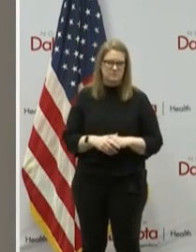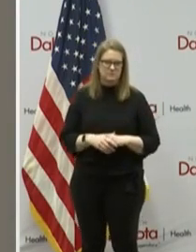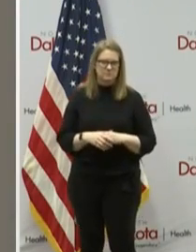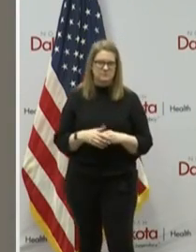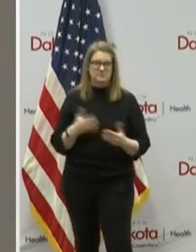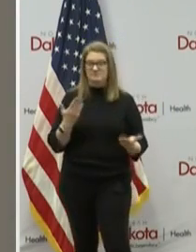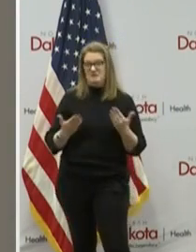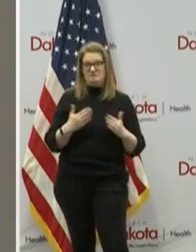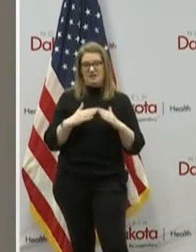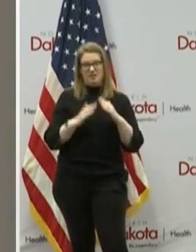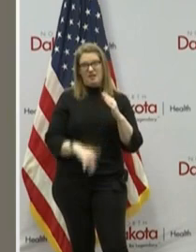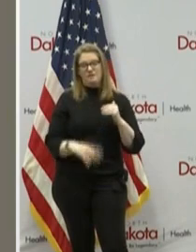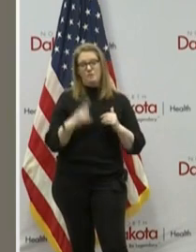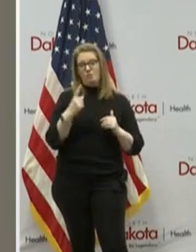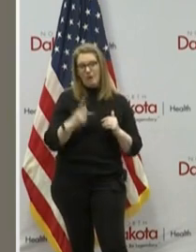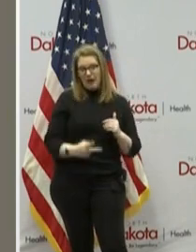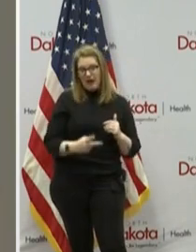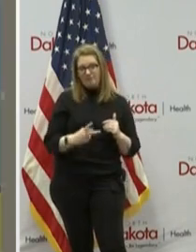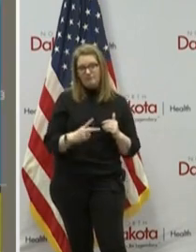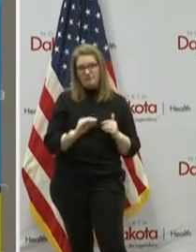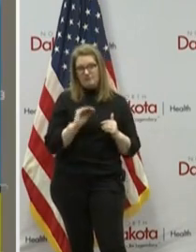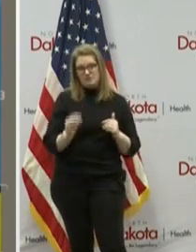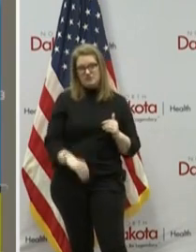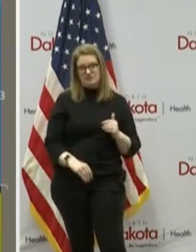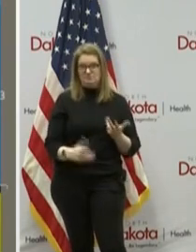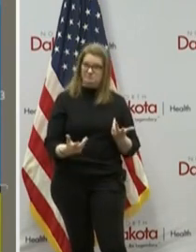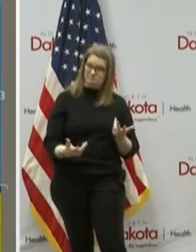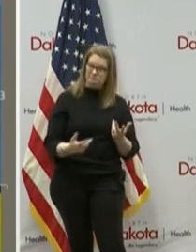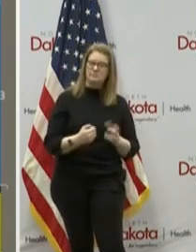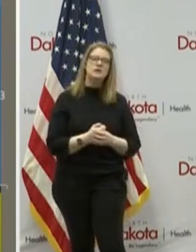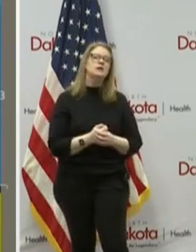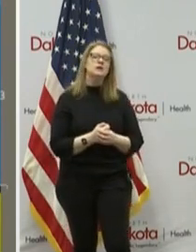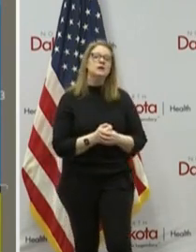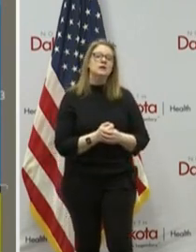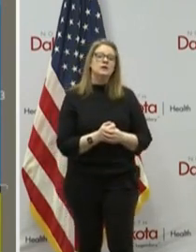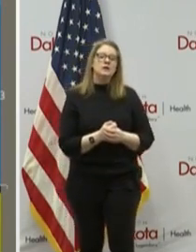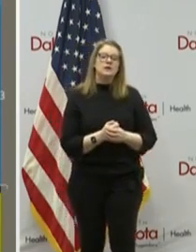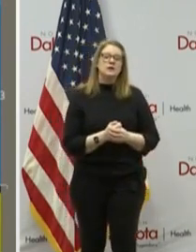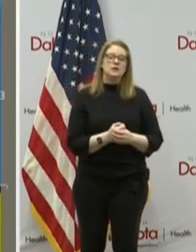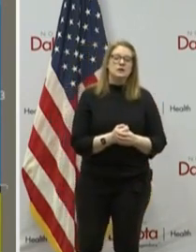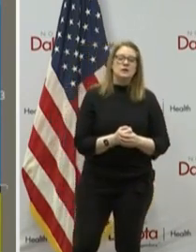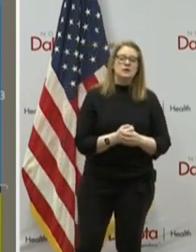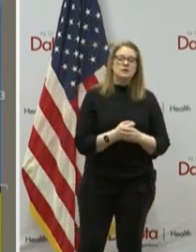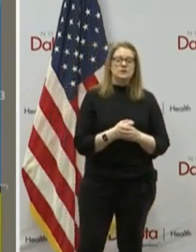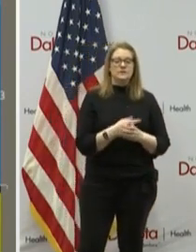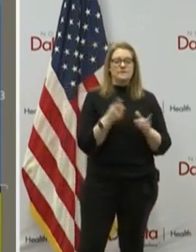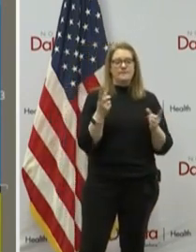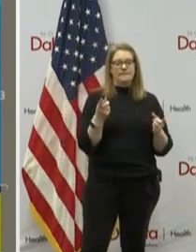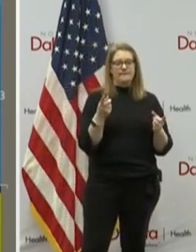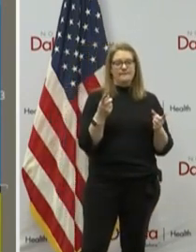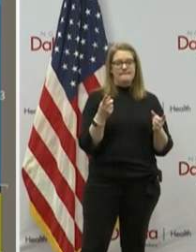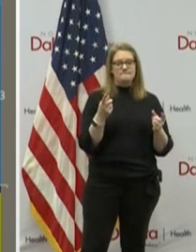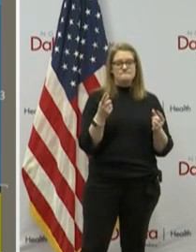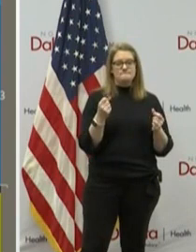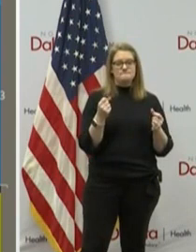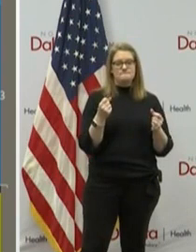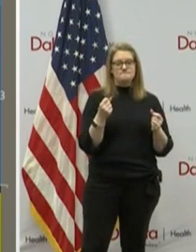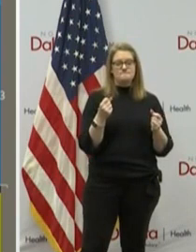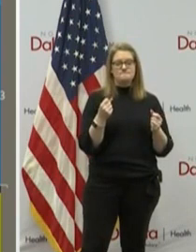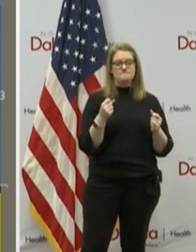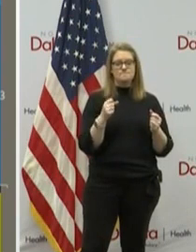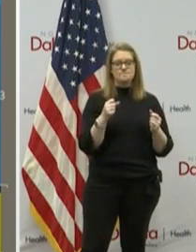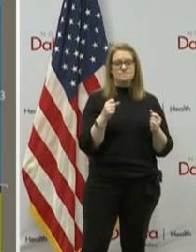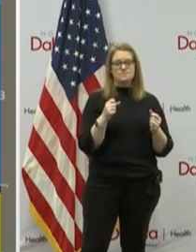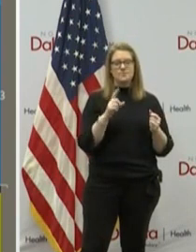maybe less than 1/2 of 1%. So that's the status on that. When we go to